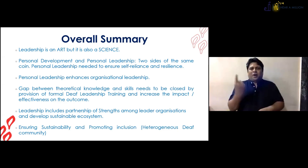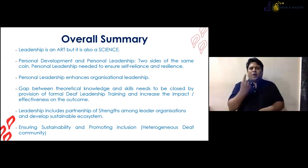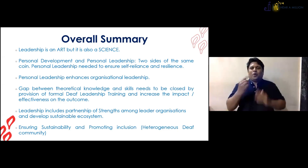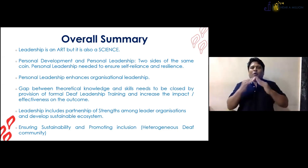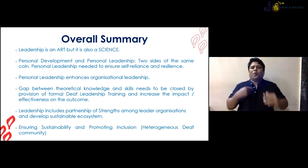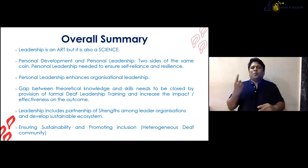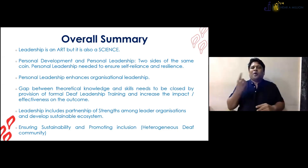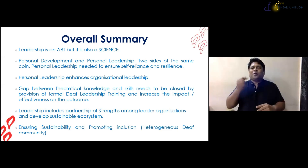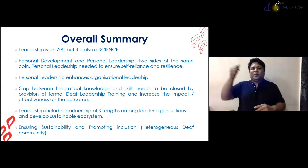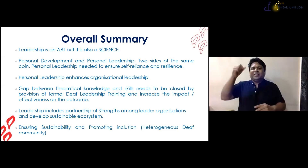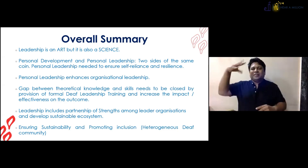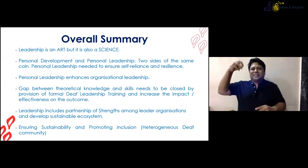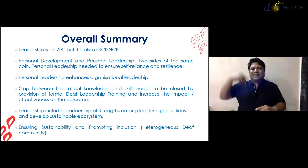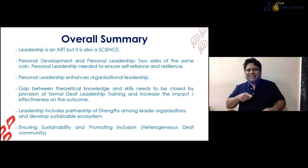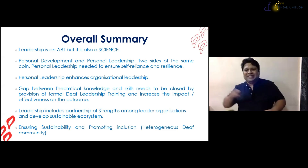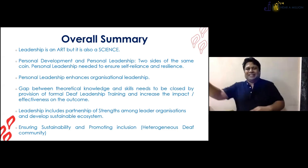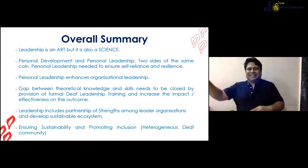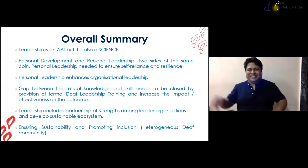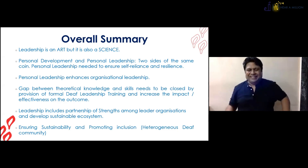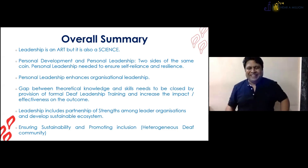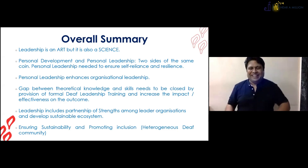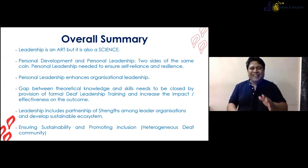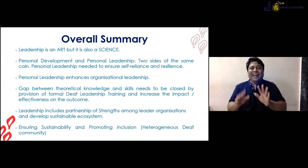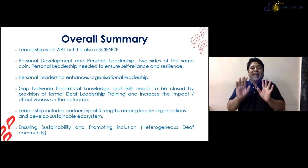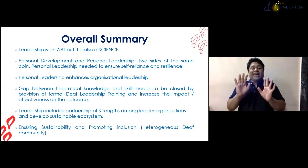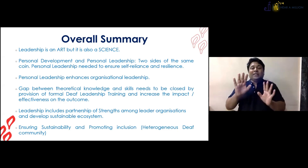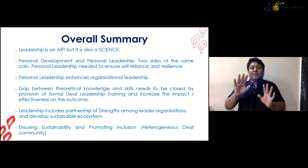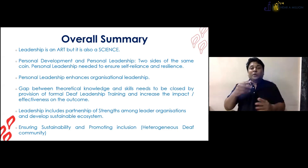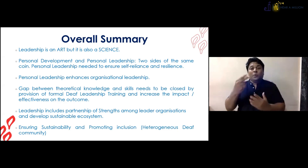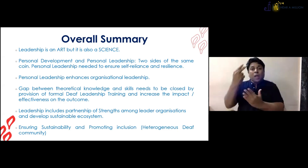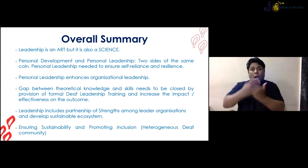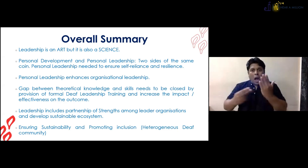Yeah. Actually, I'm staying alone at home, so someone was there. I had to open.